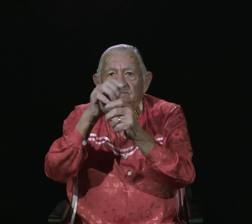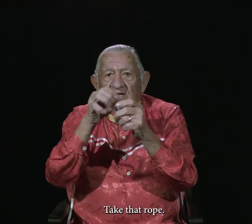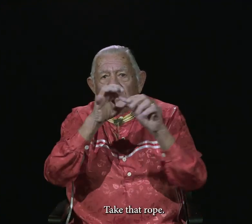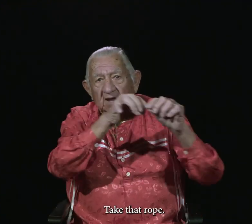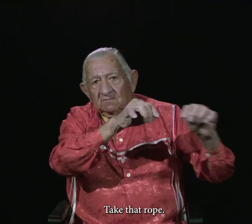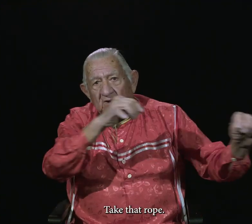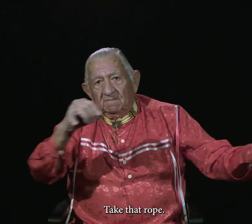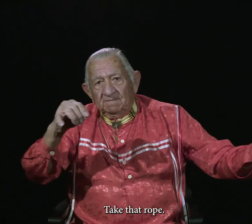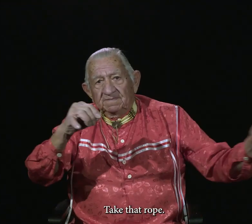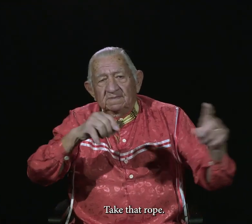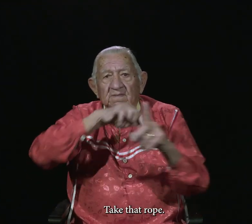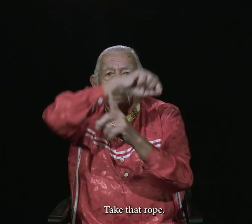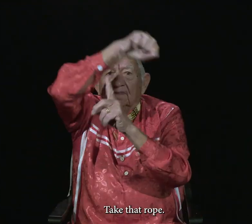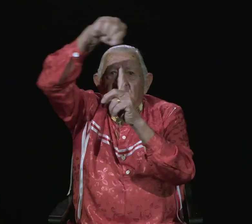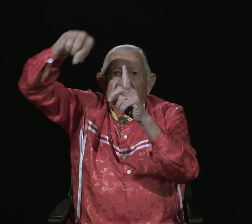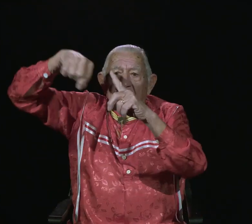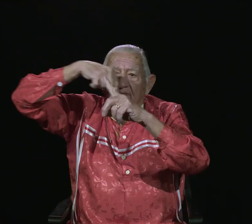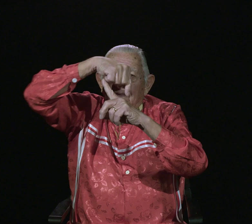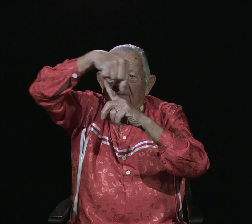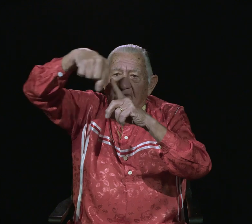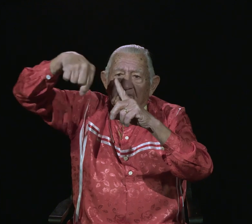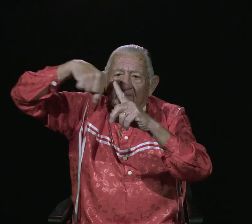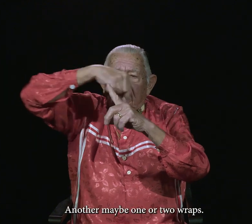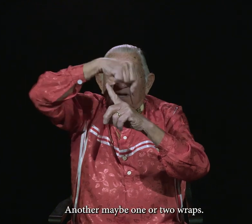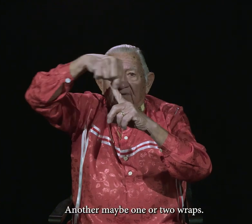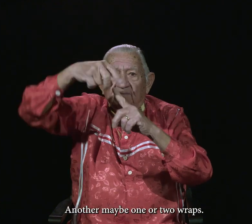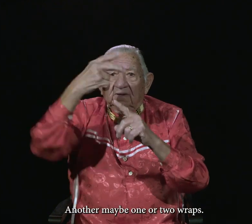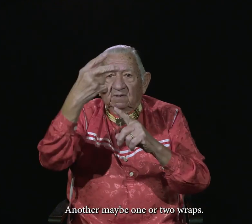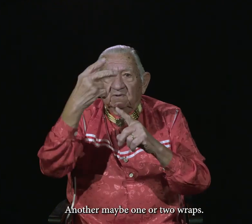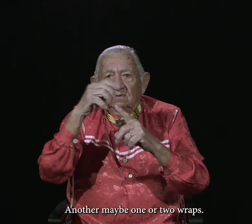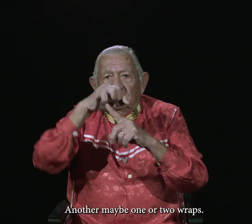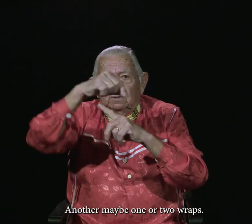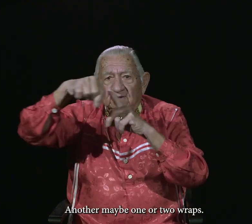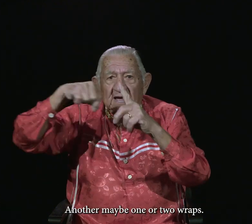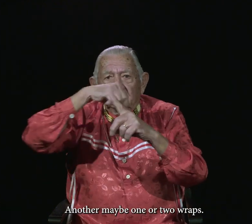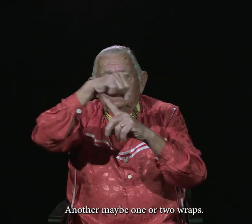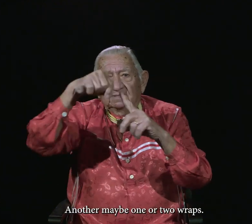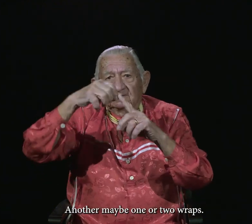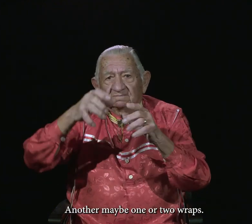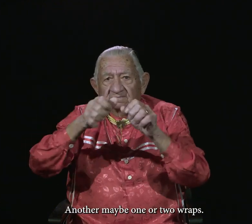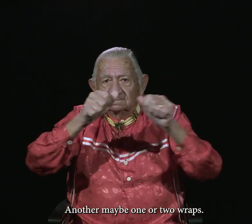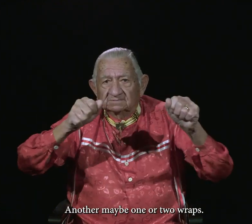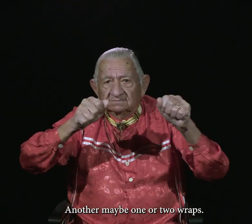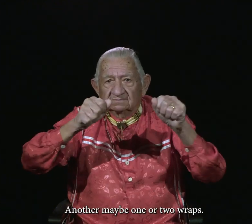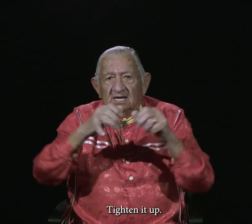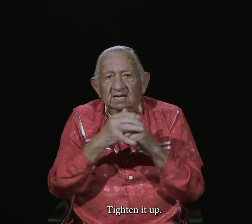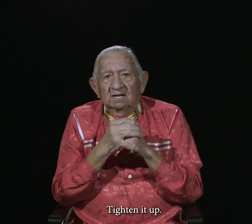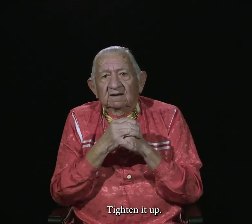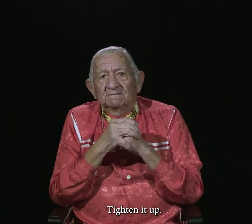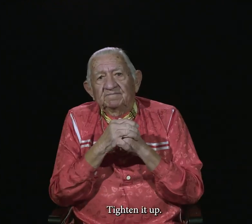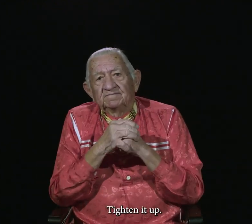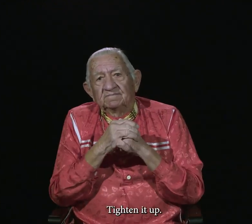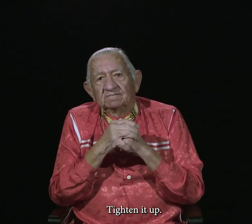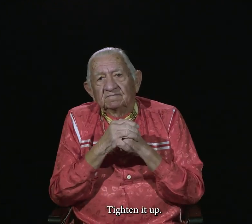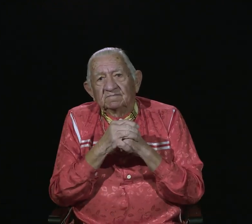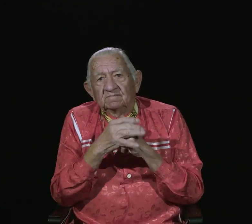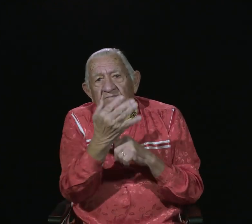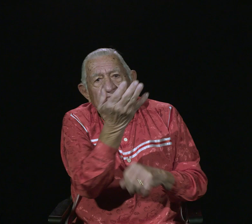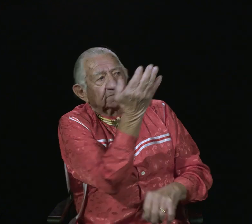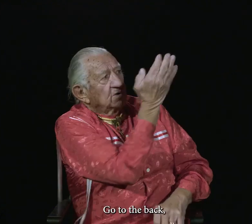Take that rope, make another maybe 1 or 2 wraps, tighten it up. Go